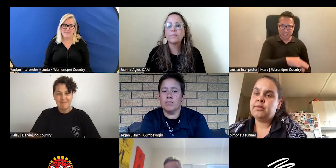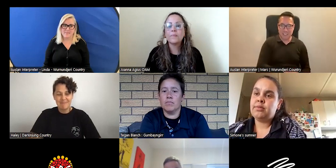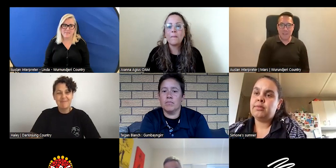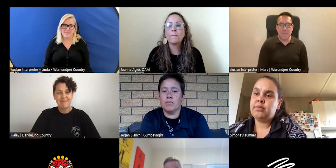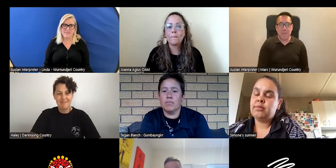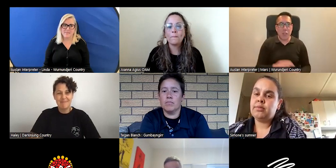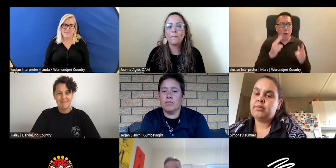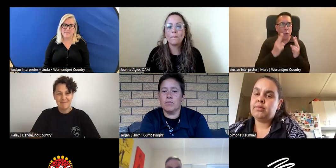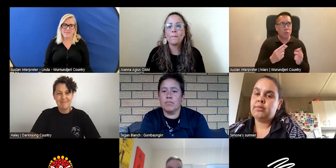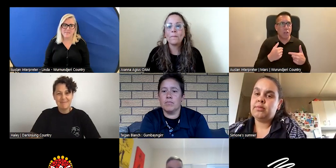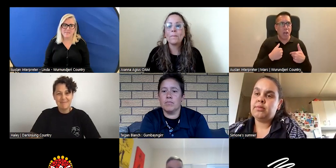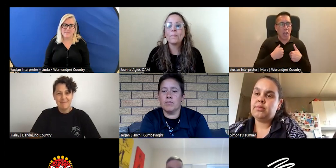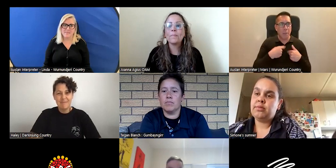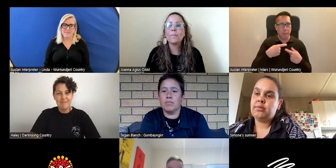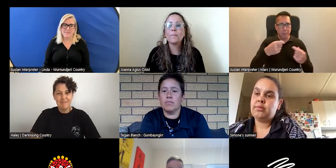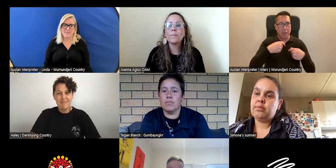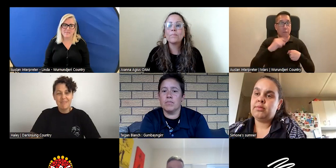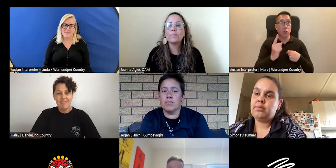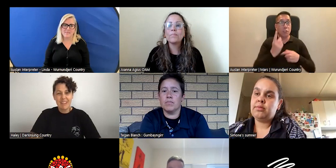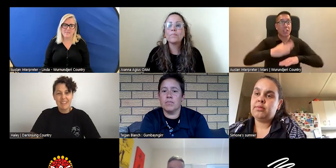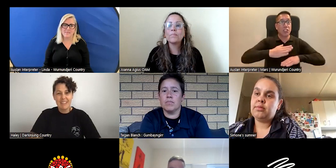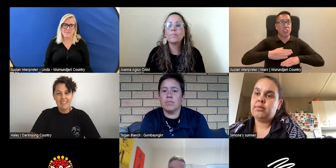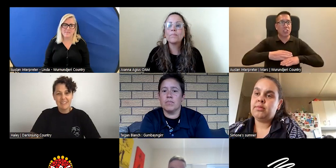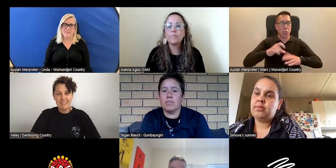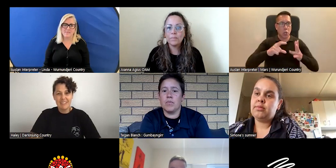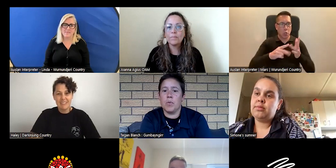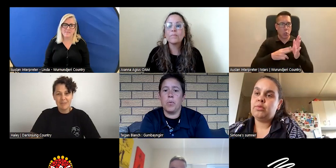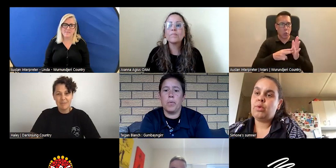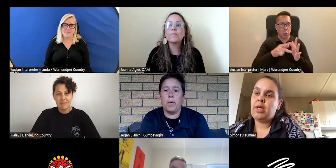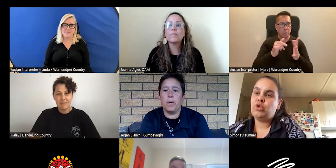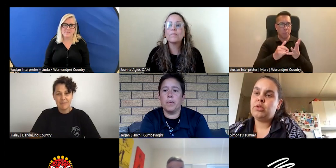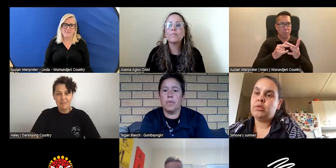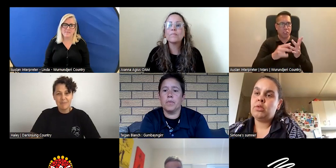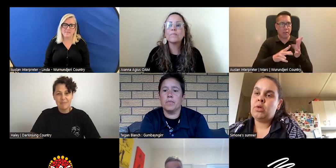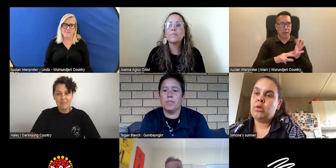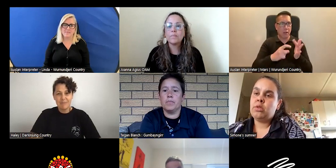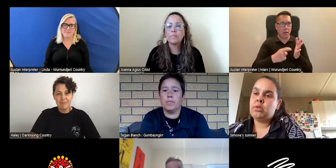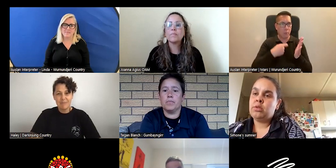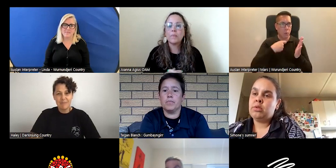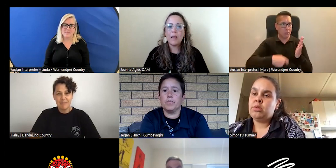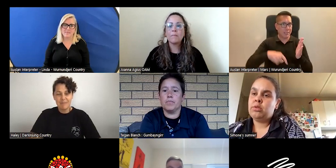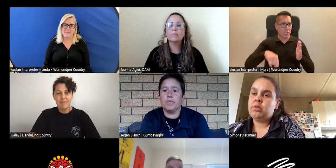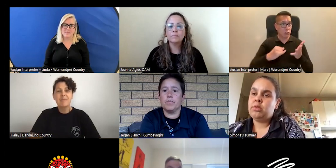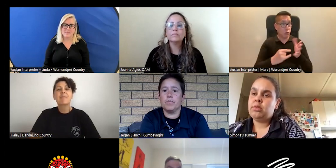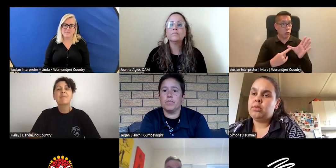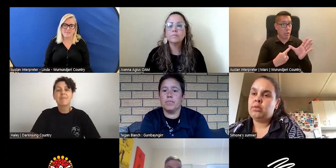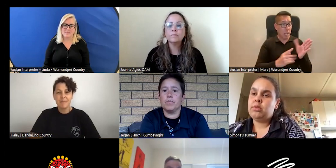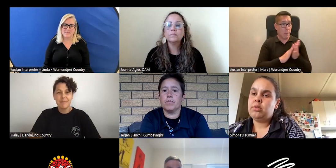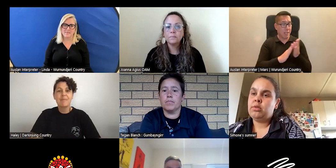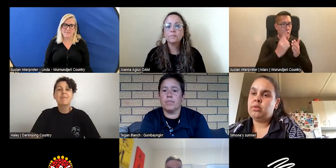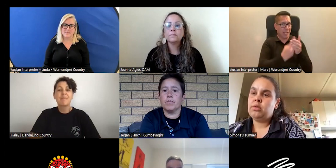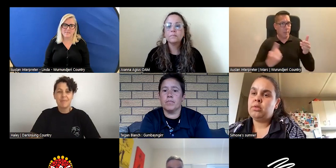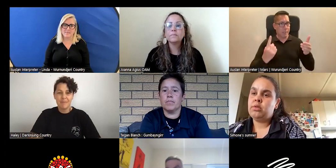And, of course, I've been appointed as the First Nations Commissioner here in South Australia, which means I'm an independent